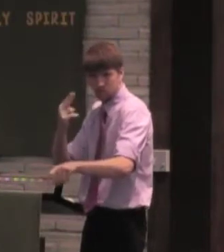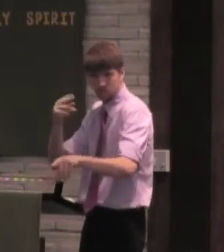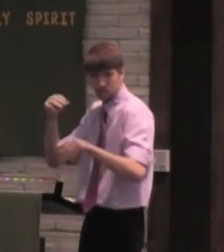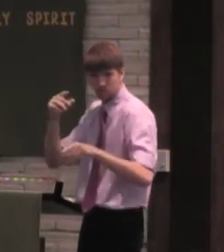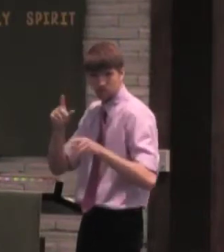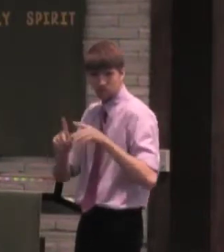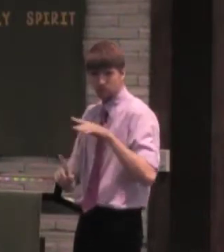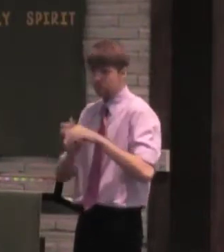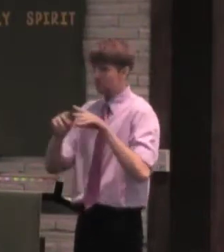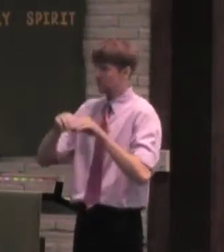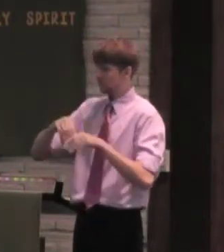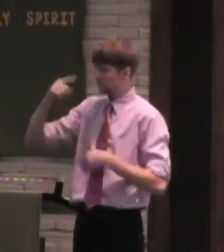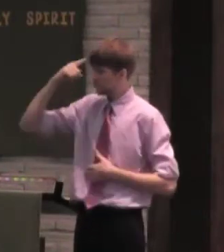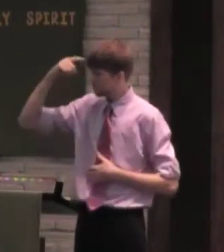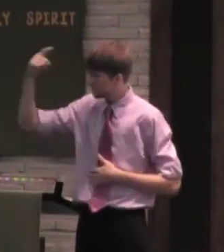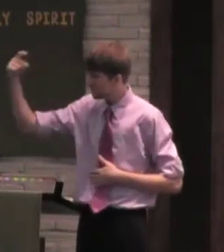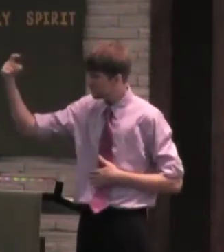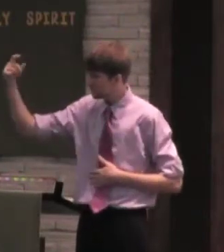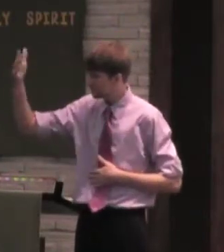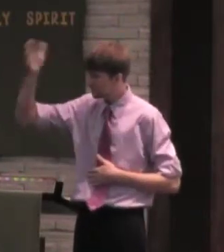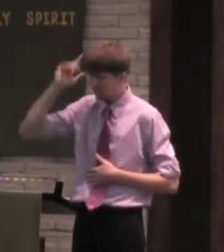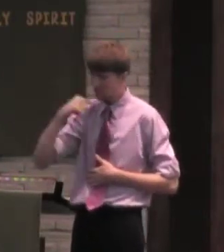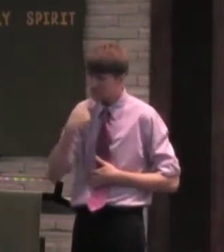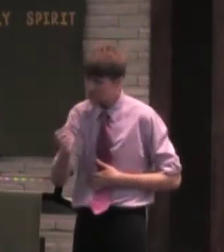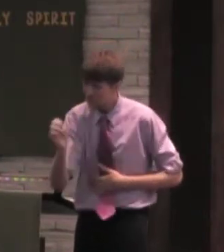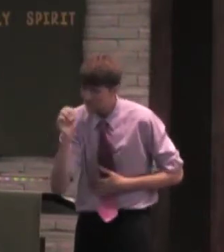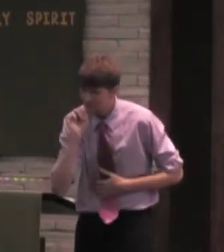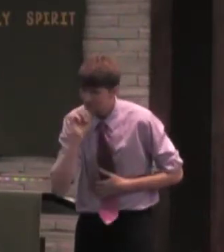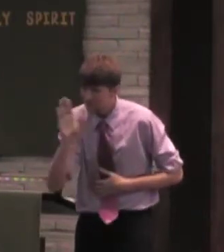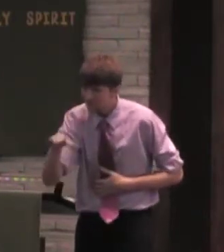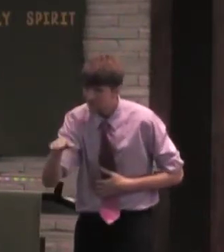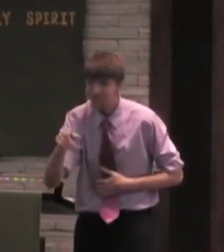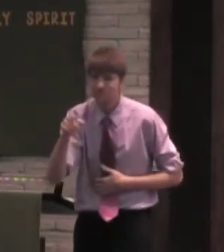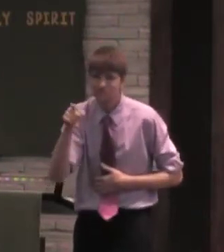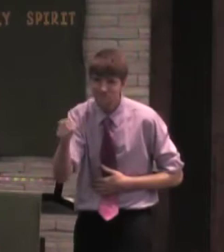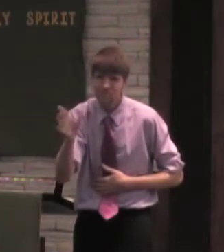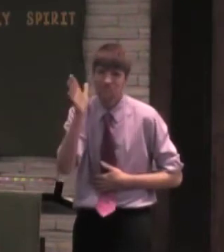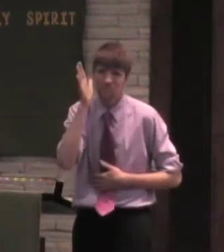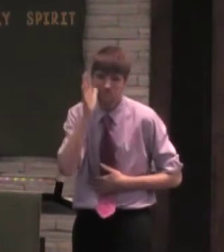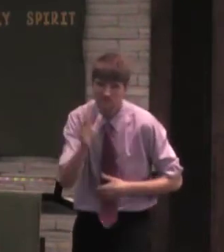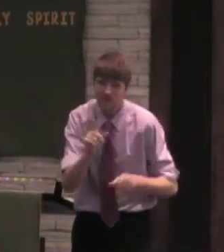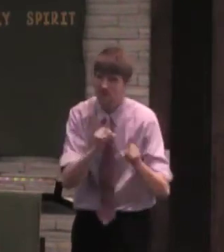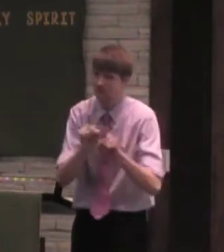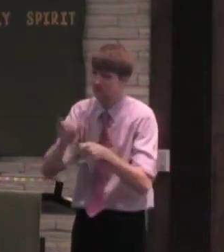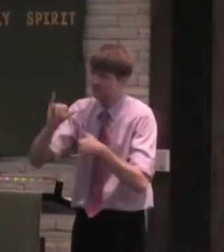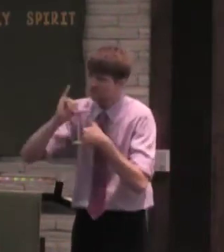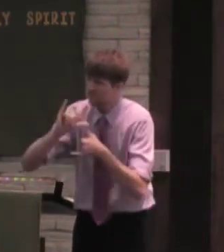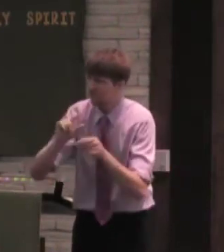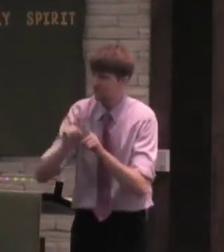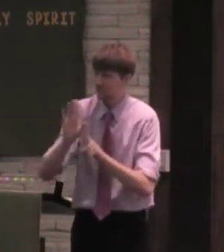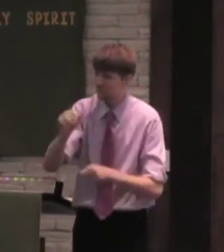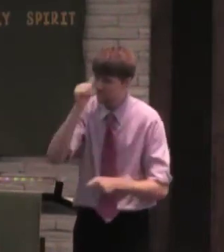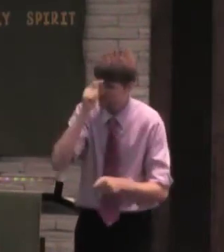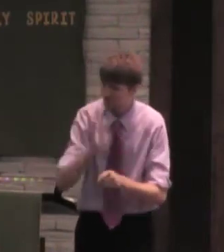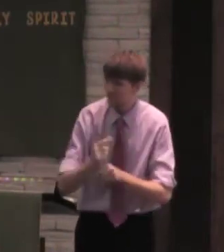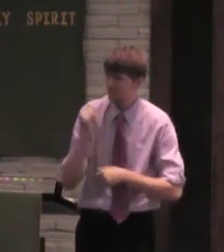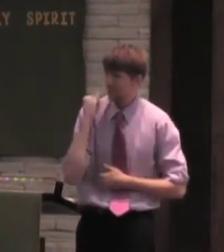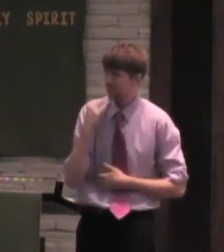God showed up to Elijah in his dream and told Elijah, you will be the